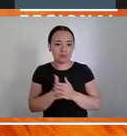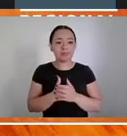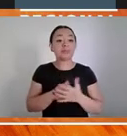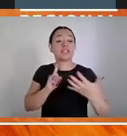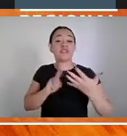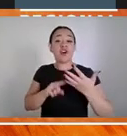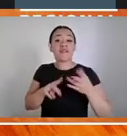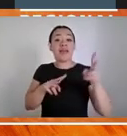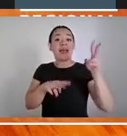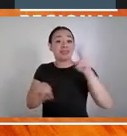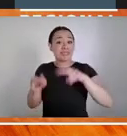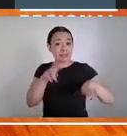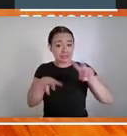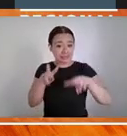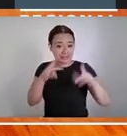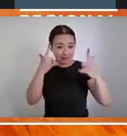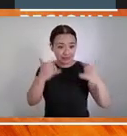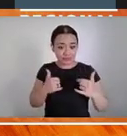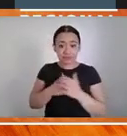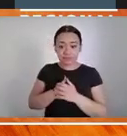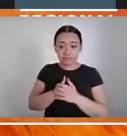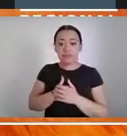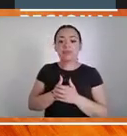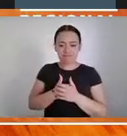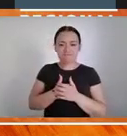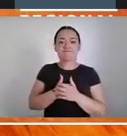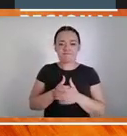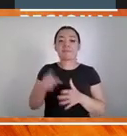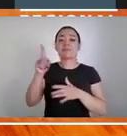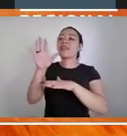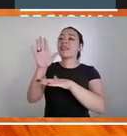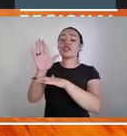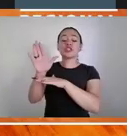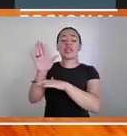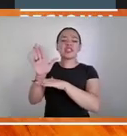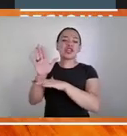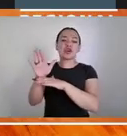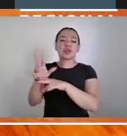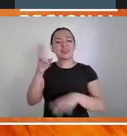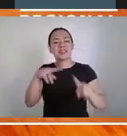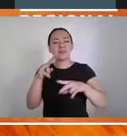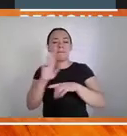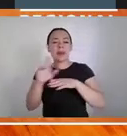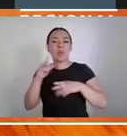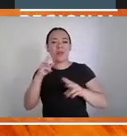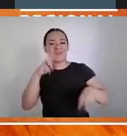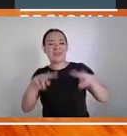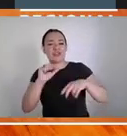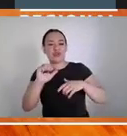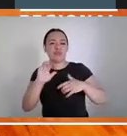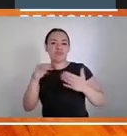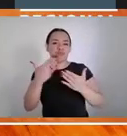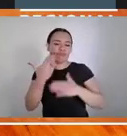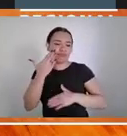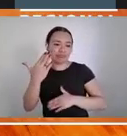assessment, where expanded proposals are assessed by the external assessment panel. Stage 6, announcement.